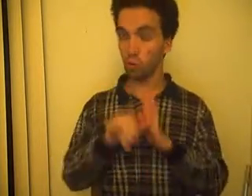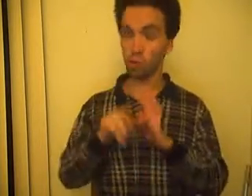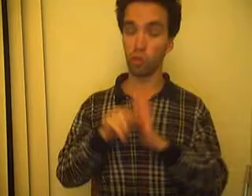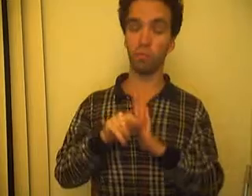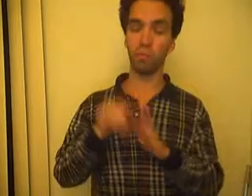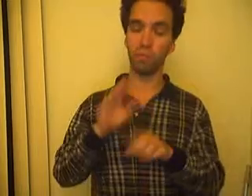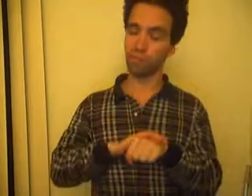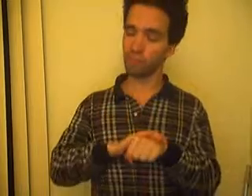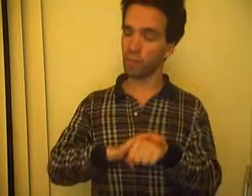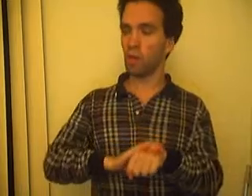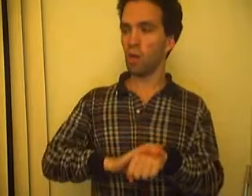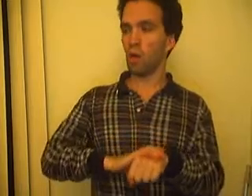YouTube.